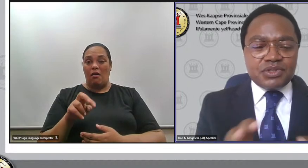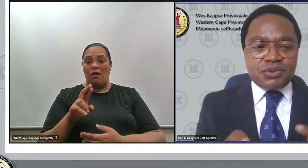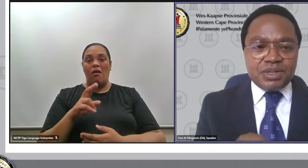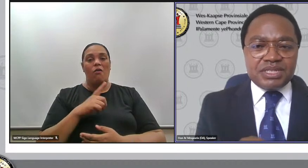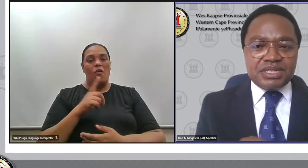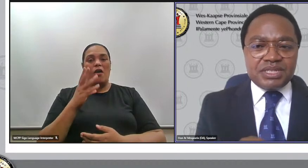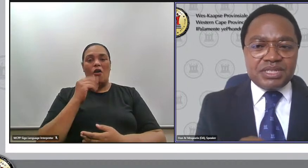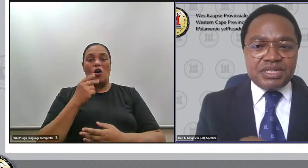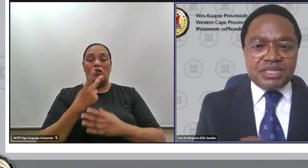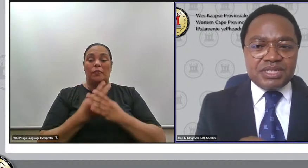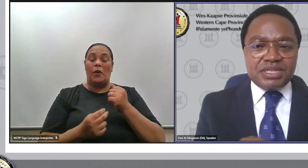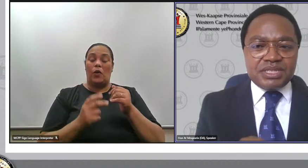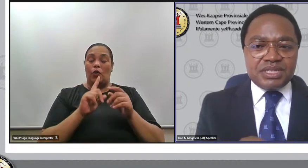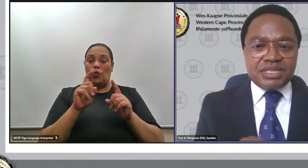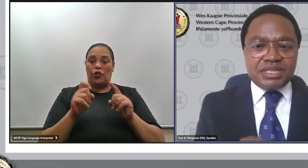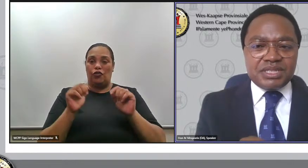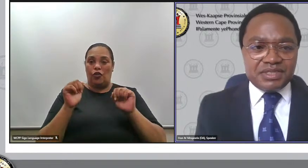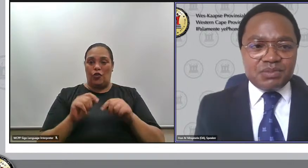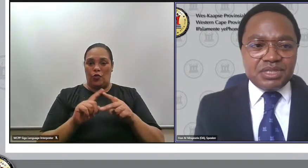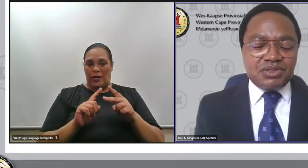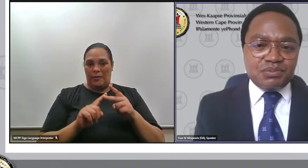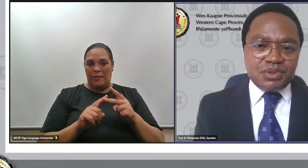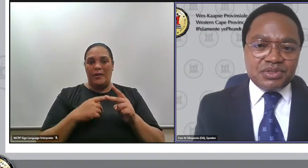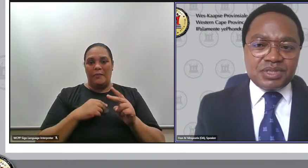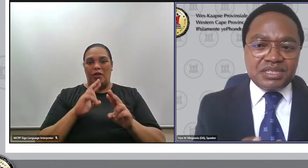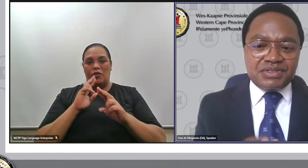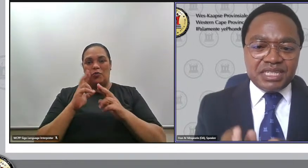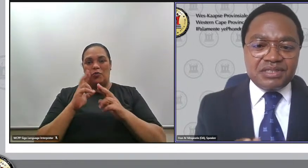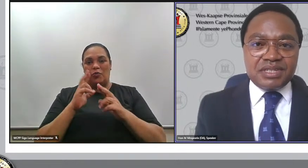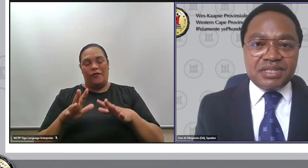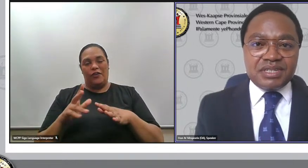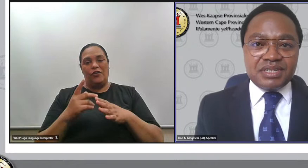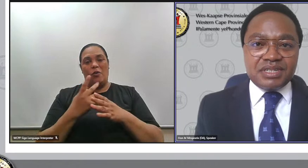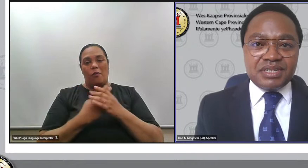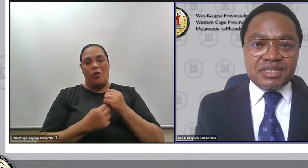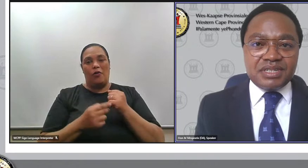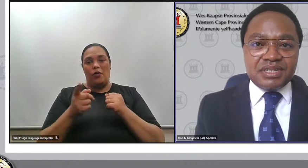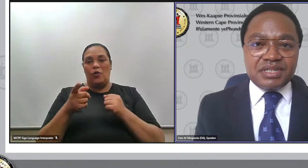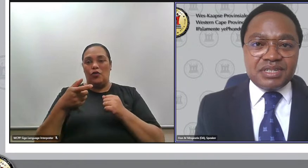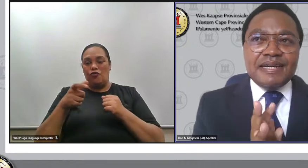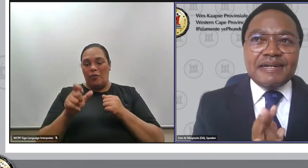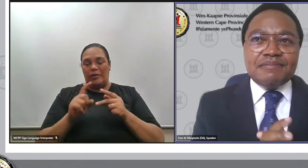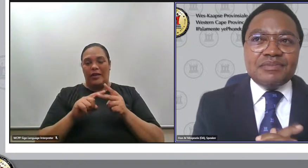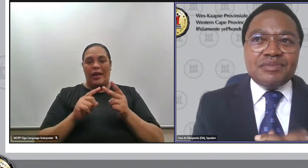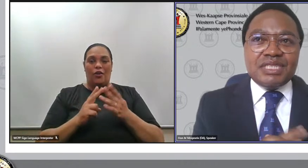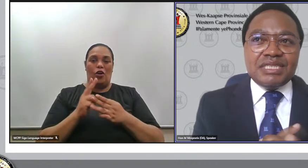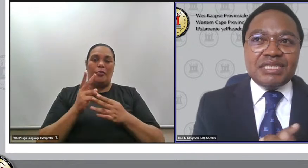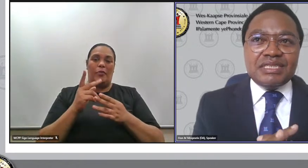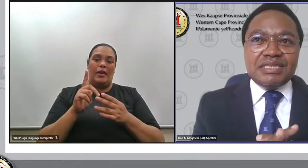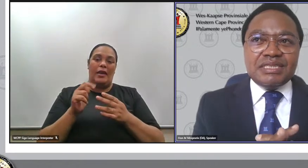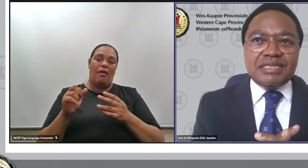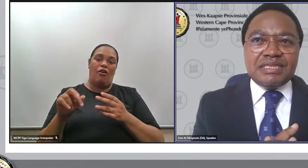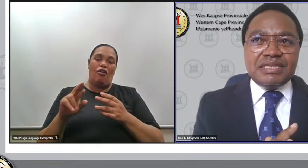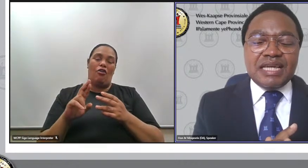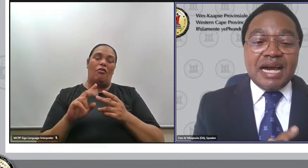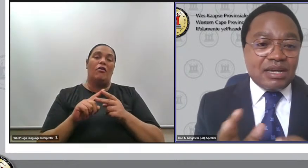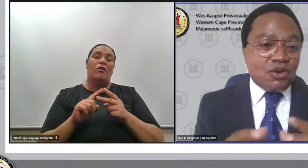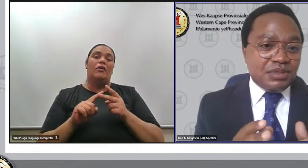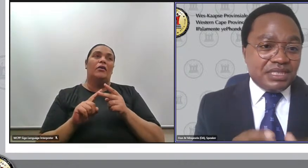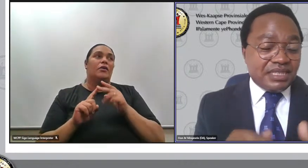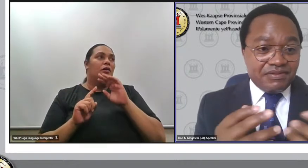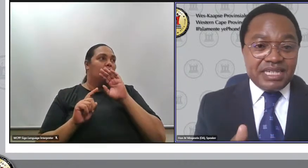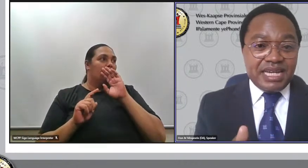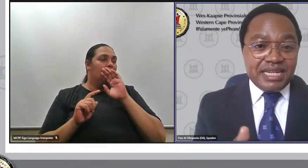asked both questions on the agreements, which I've responded to both yourself, Chair, and Honorable Leke, the